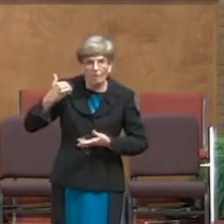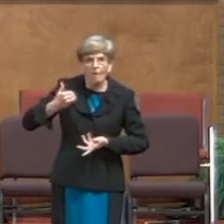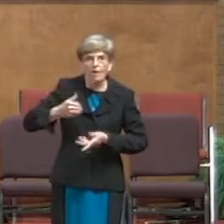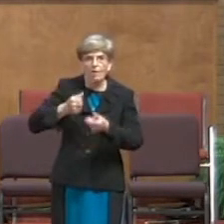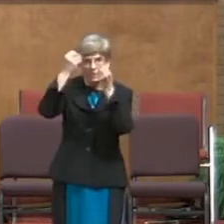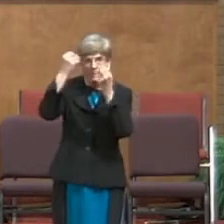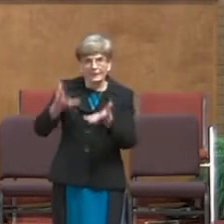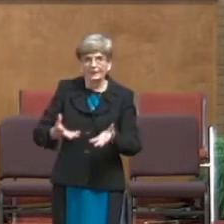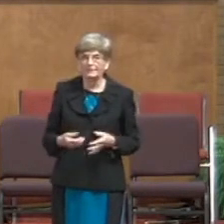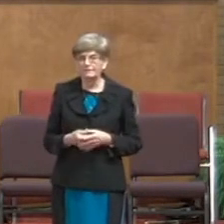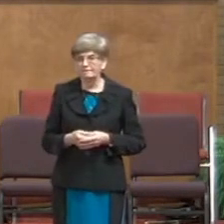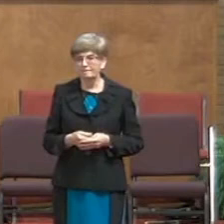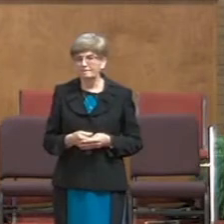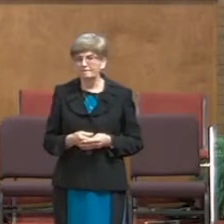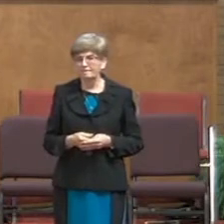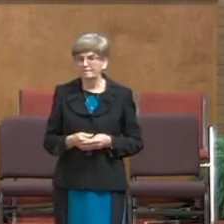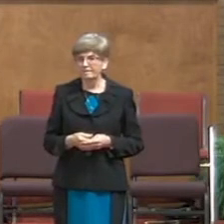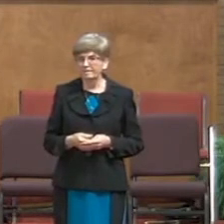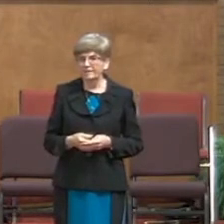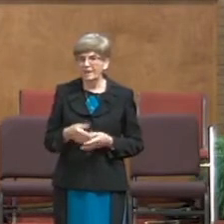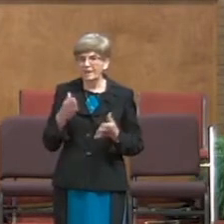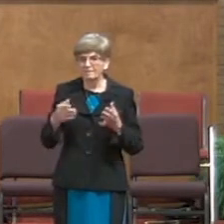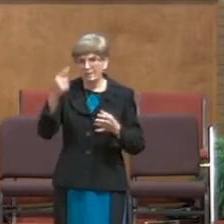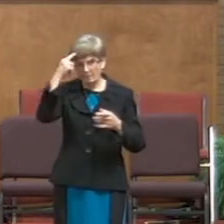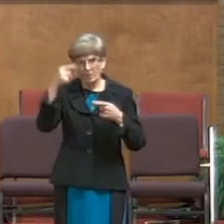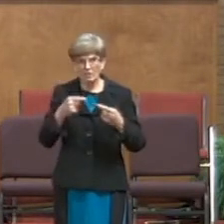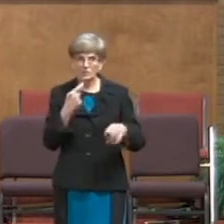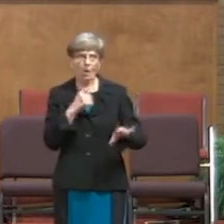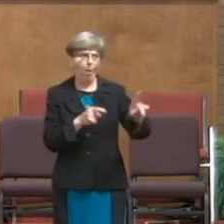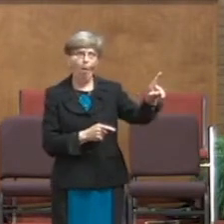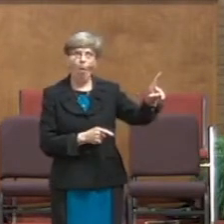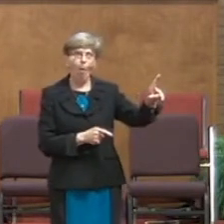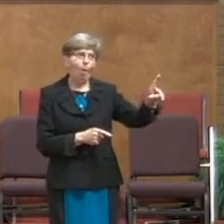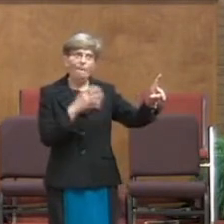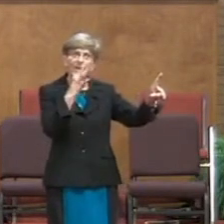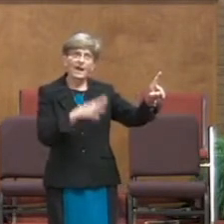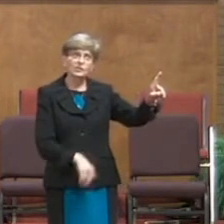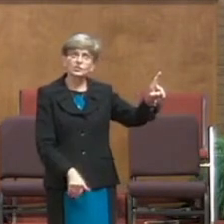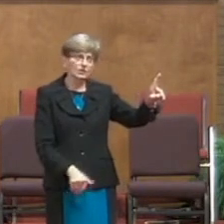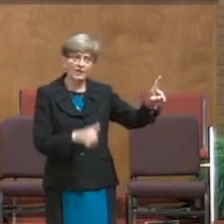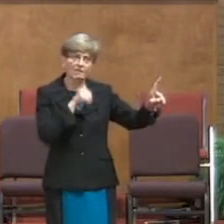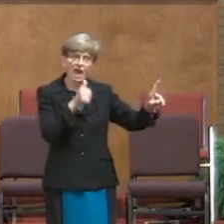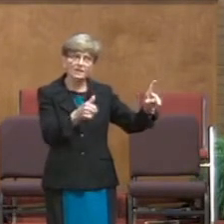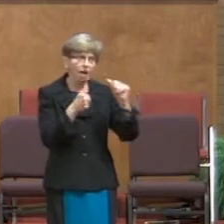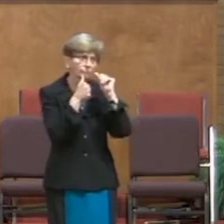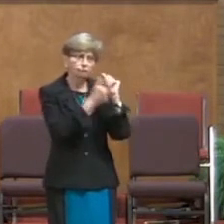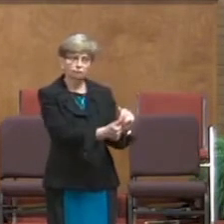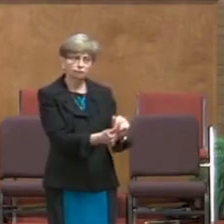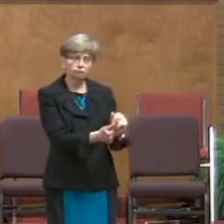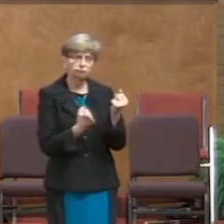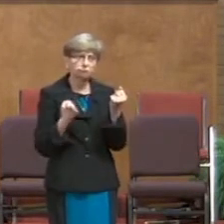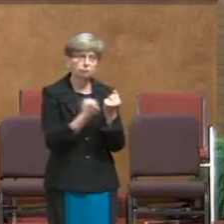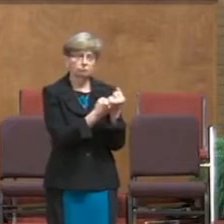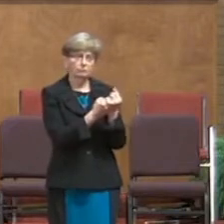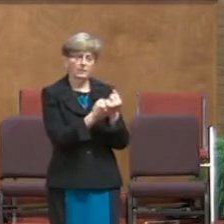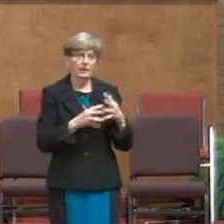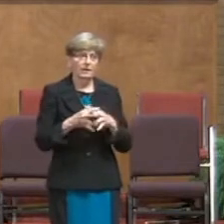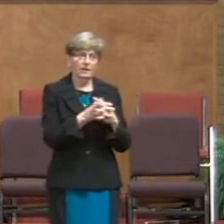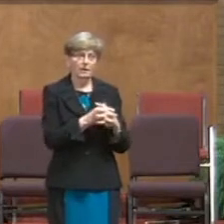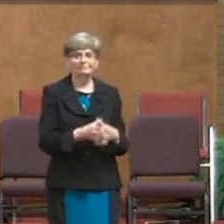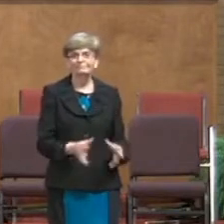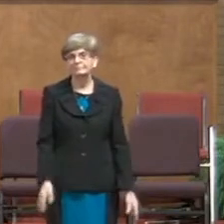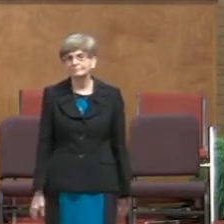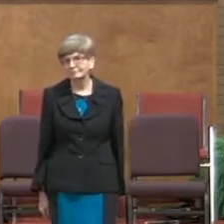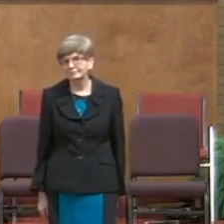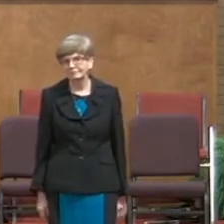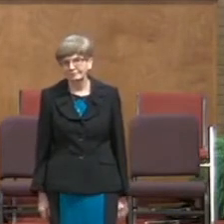You might not like it. You might say, that's anti-American, that's unpatriotic. No, it is exactly American. It is the